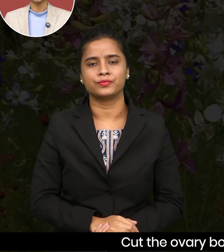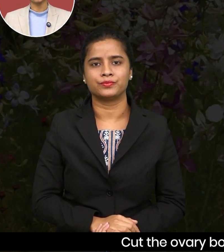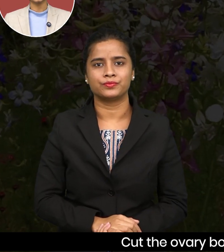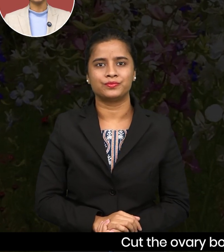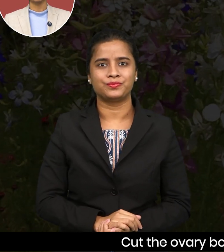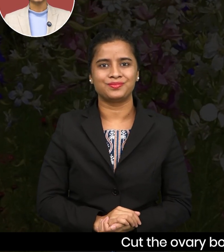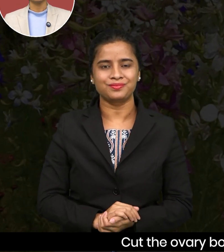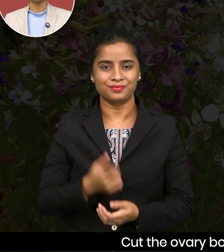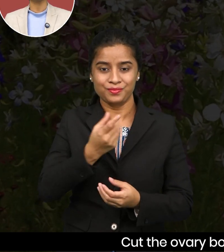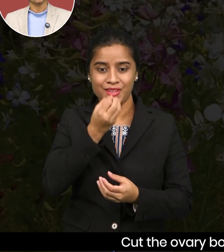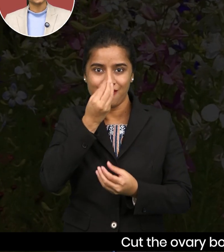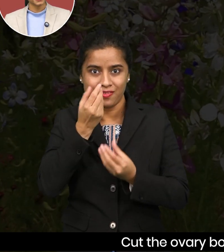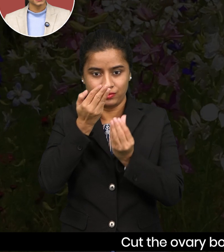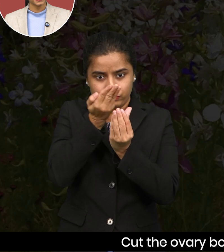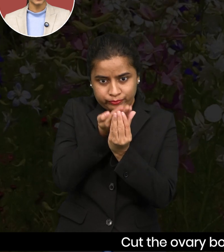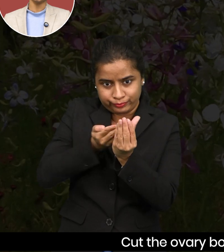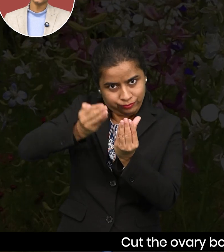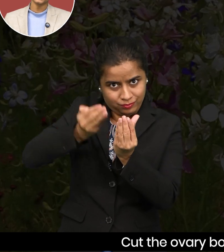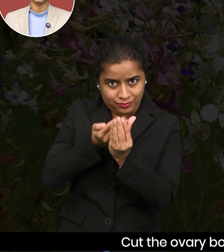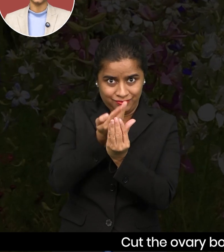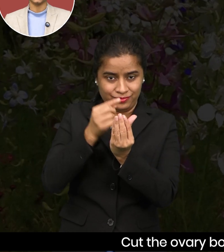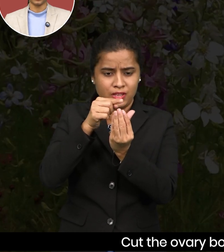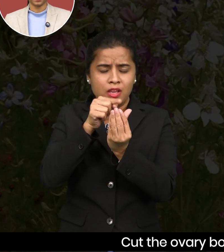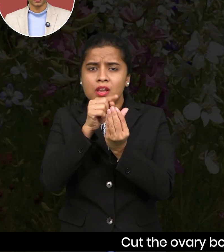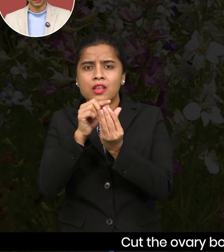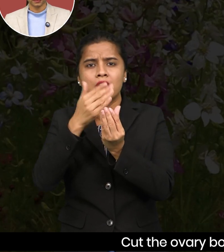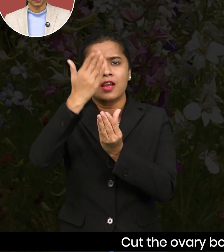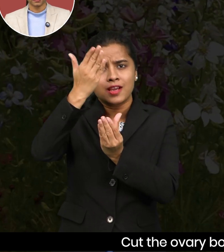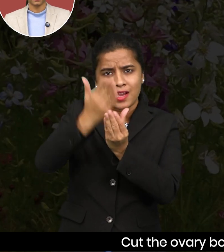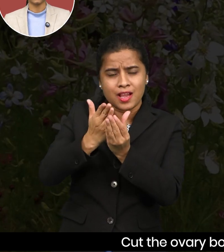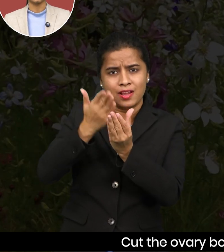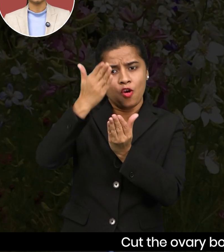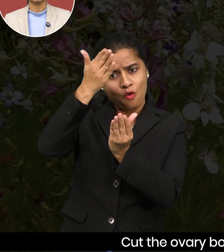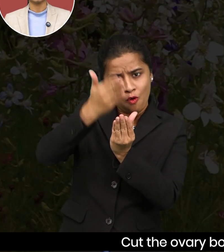Cut the ovary both horizontally and vertically.